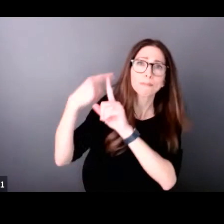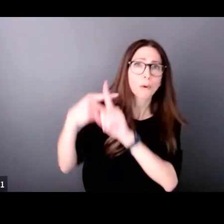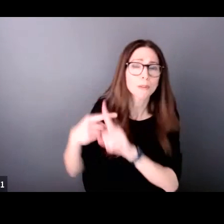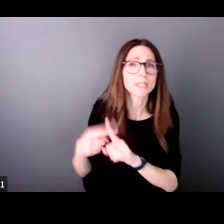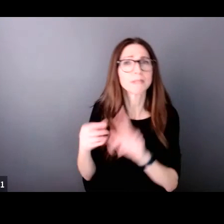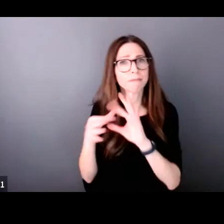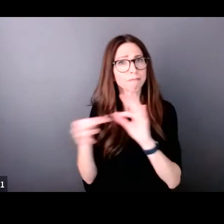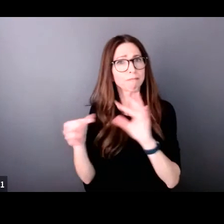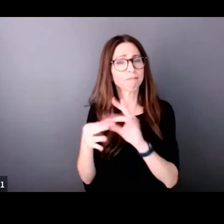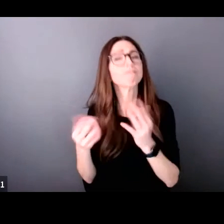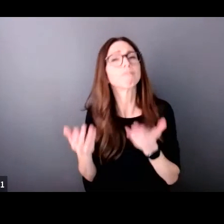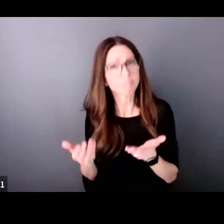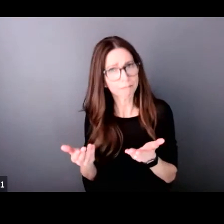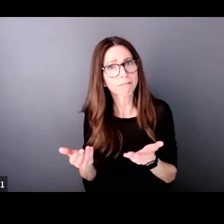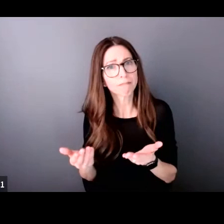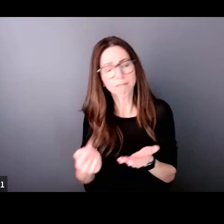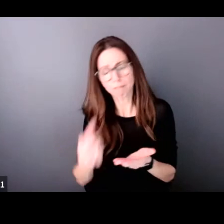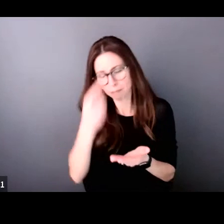I've